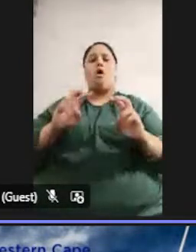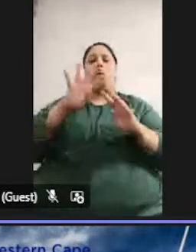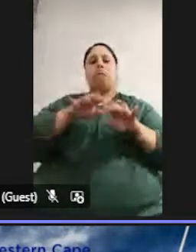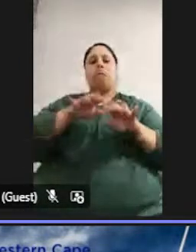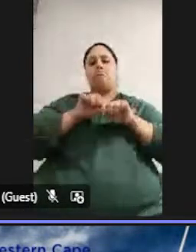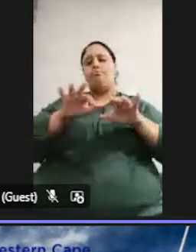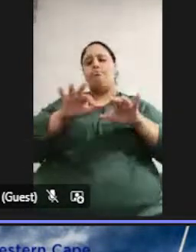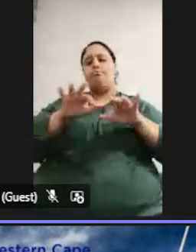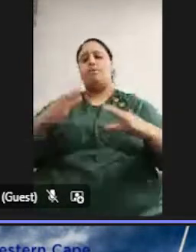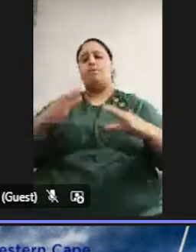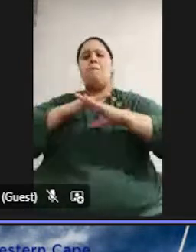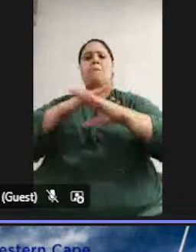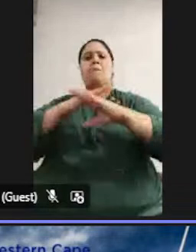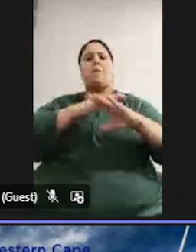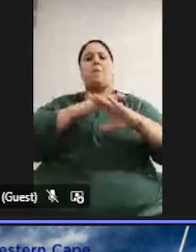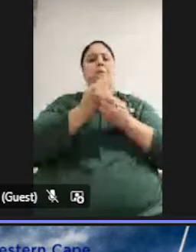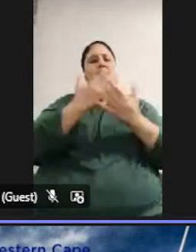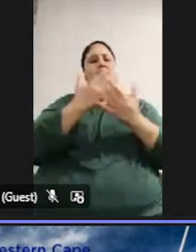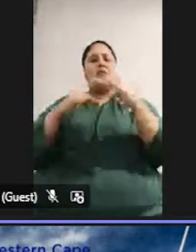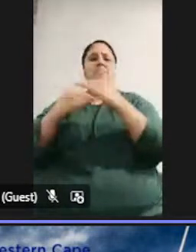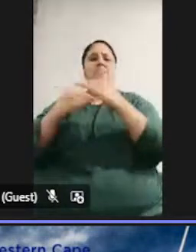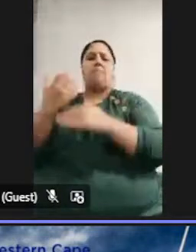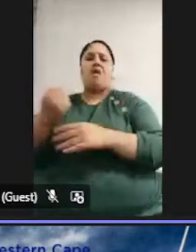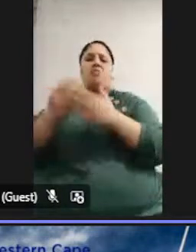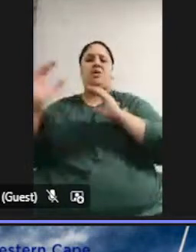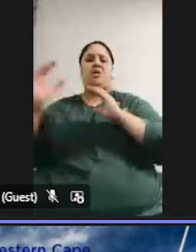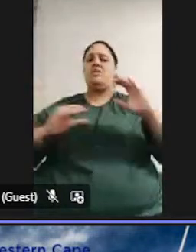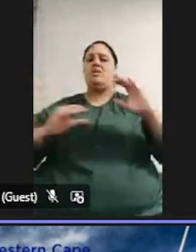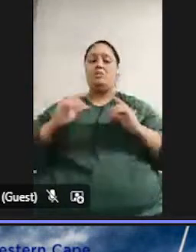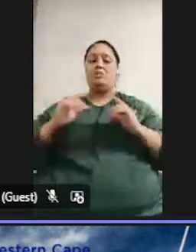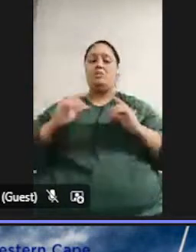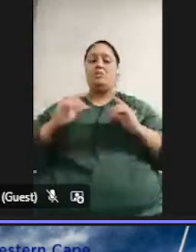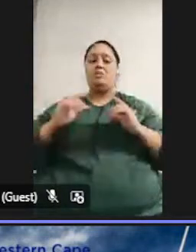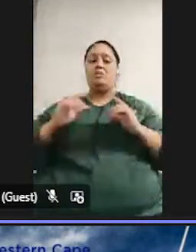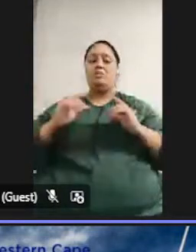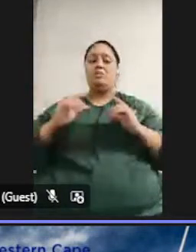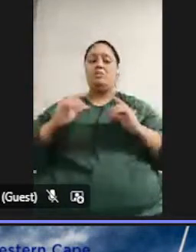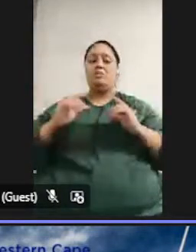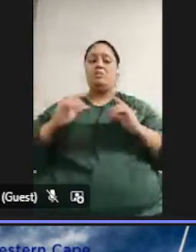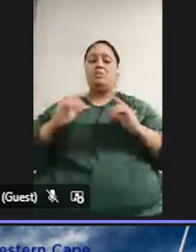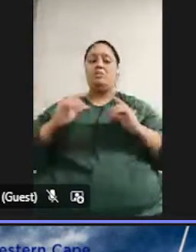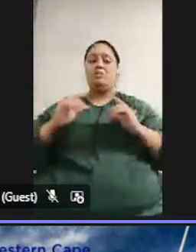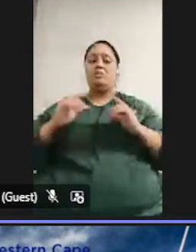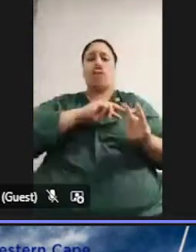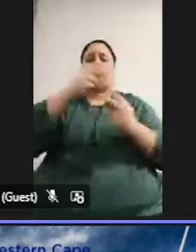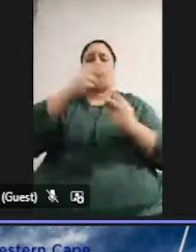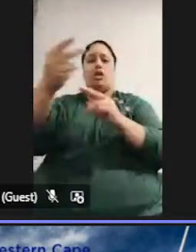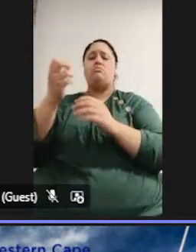investment, and also that a just energy transition is critical for future investment